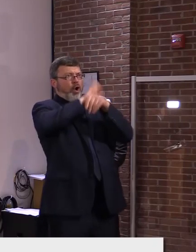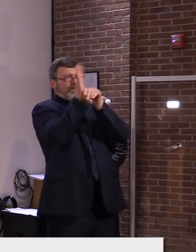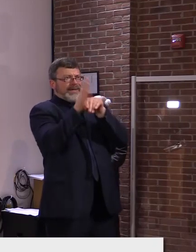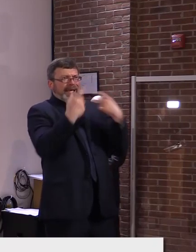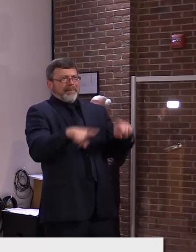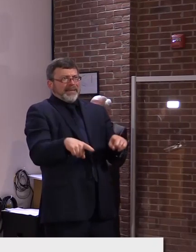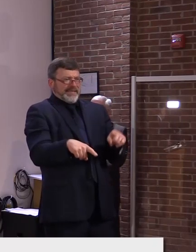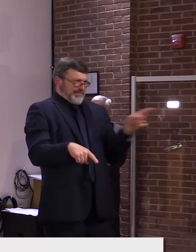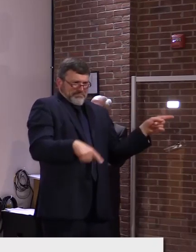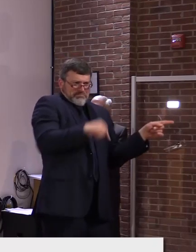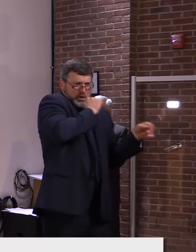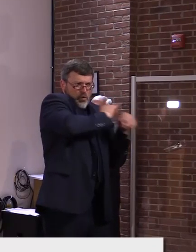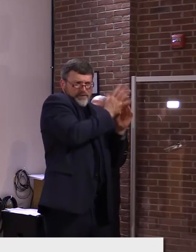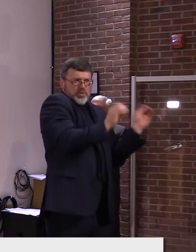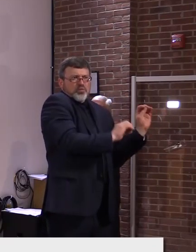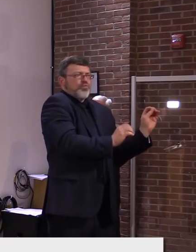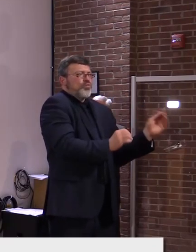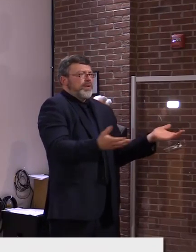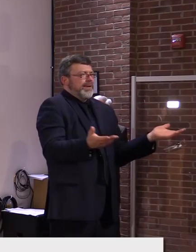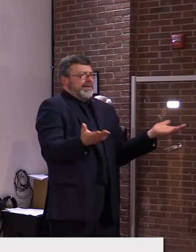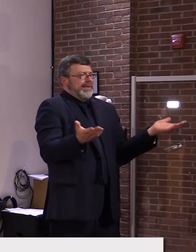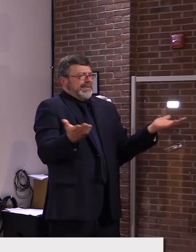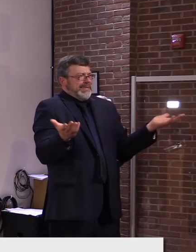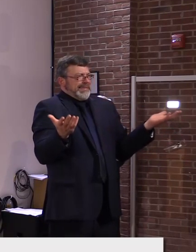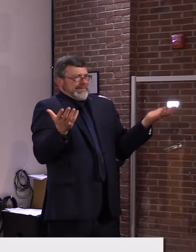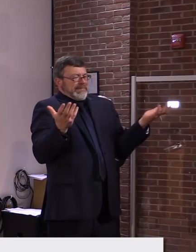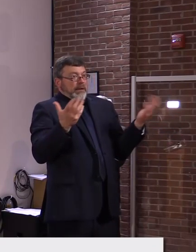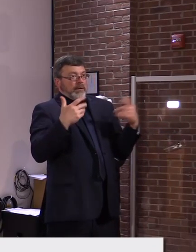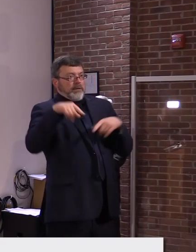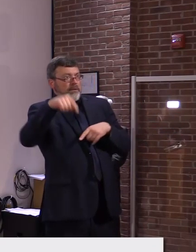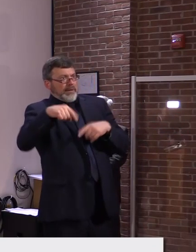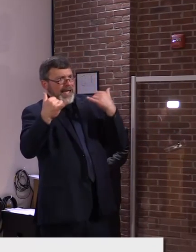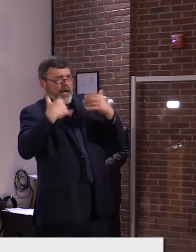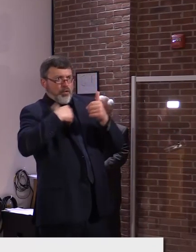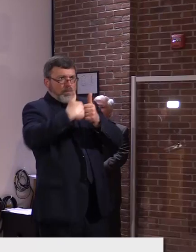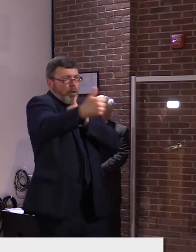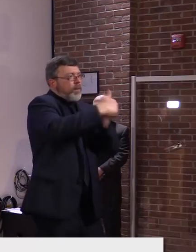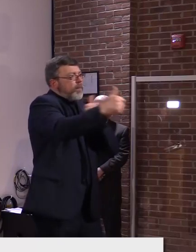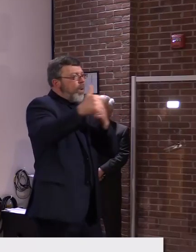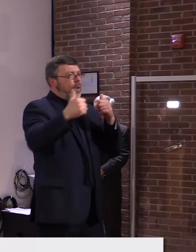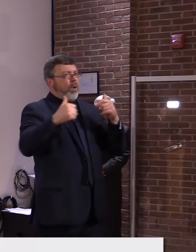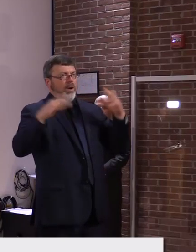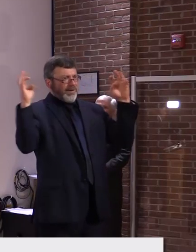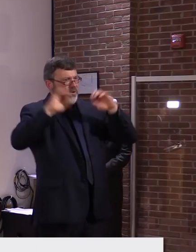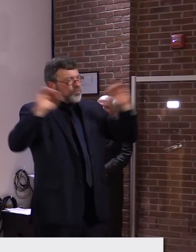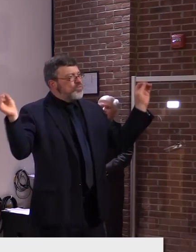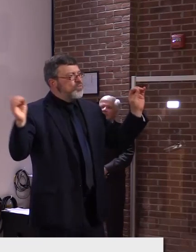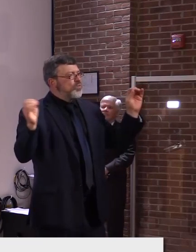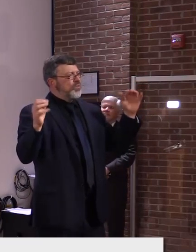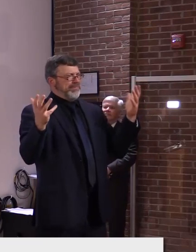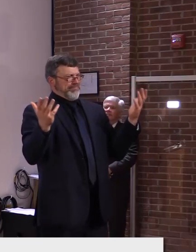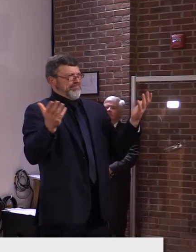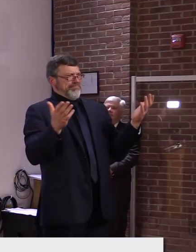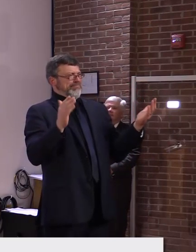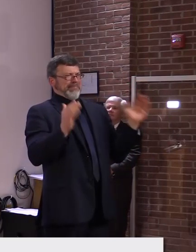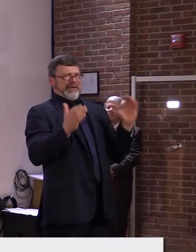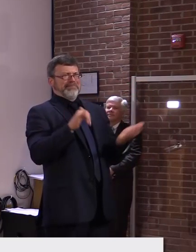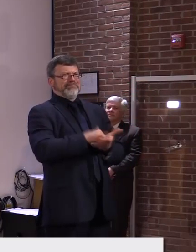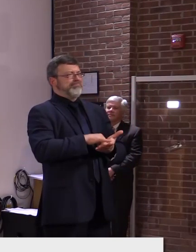a whole different environment. So it has been easy for anyone, and certainly not for leadership in the House and the